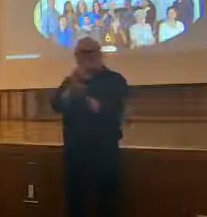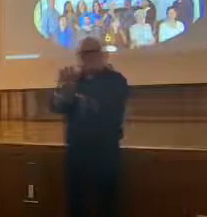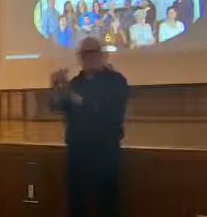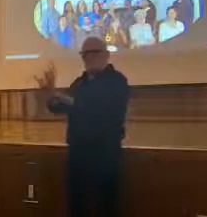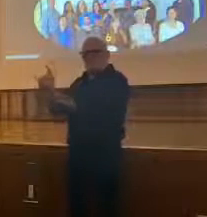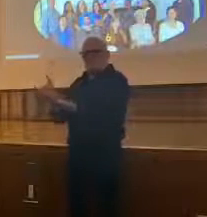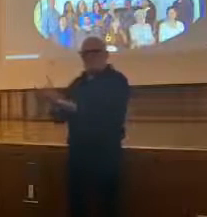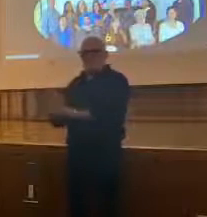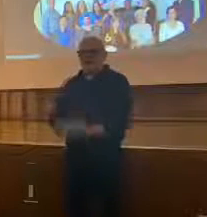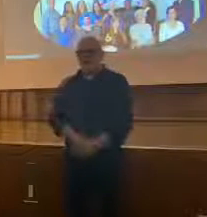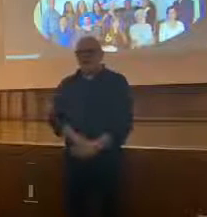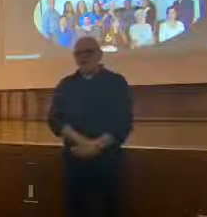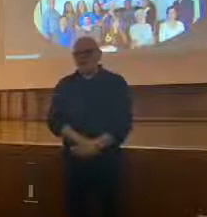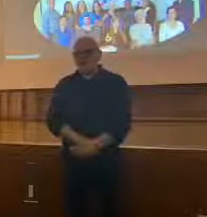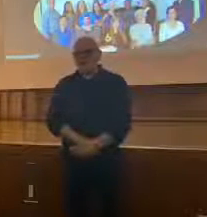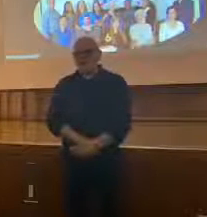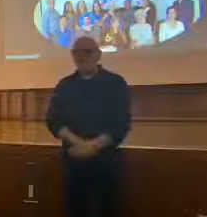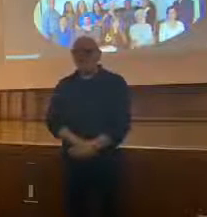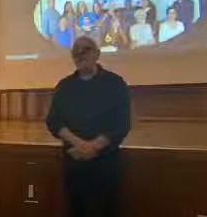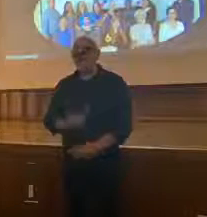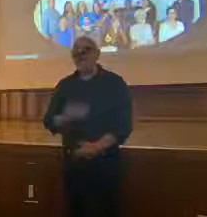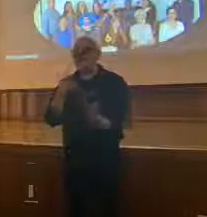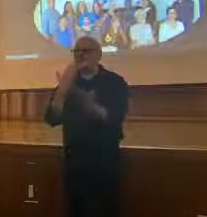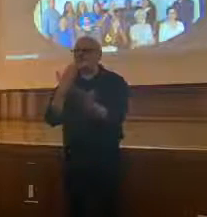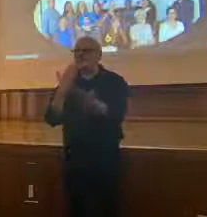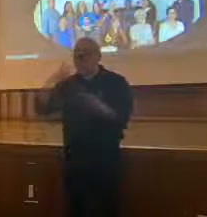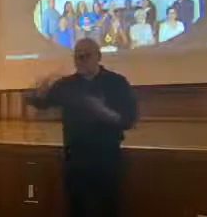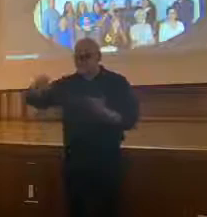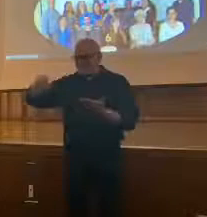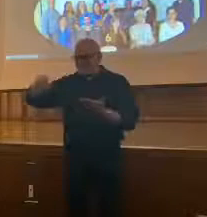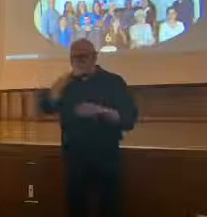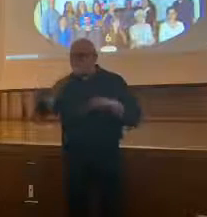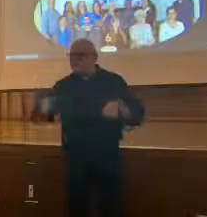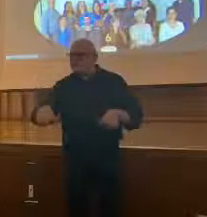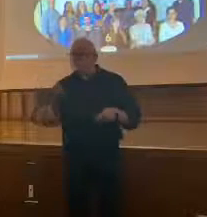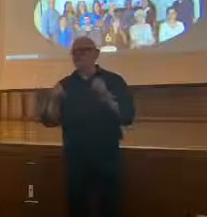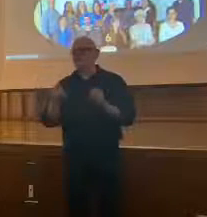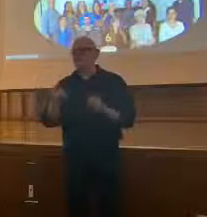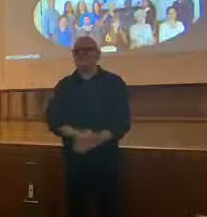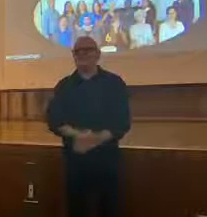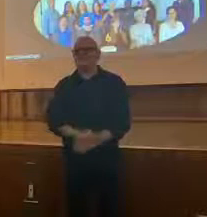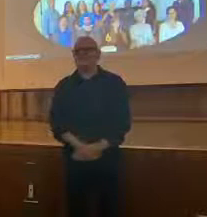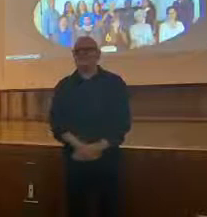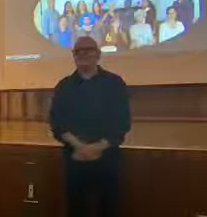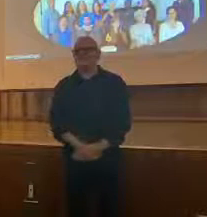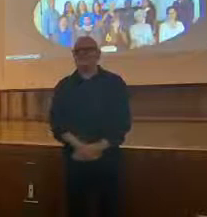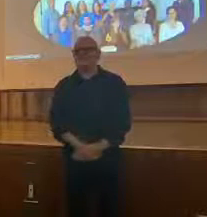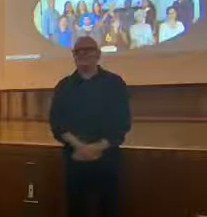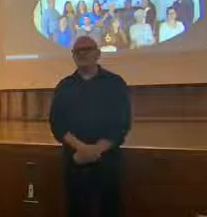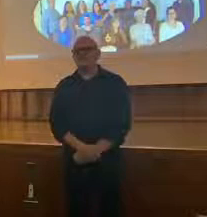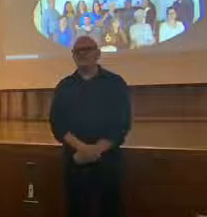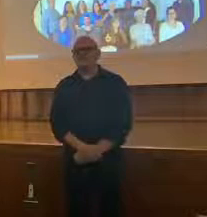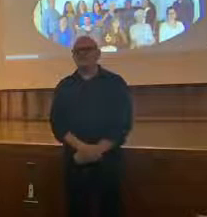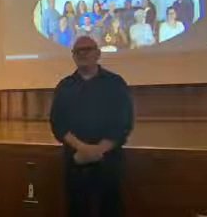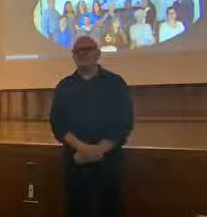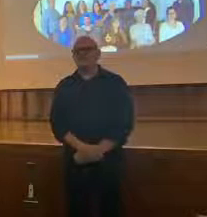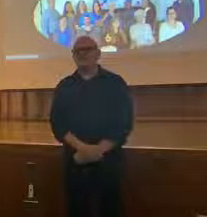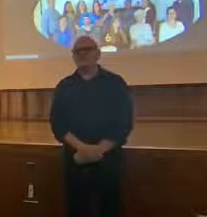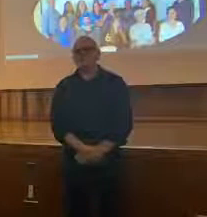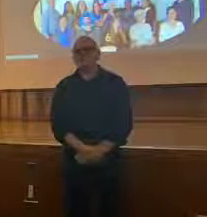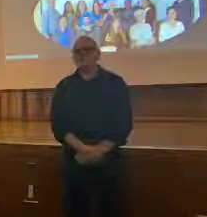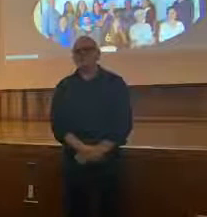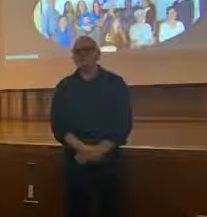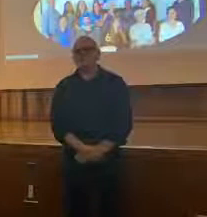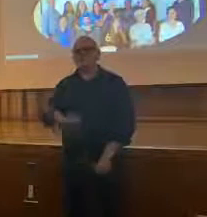All right, so now it is my pleasure to introduce my colleague, Tori Fullard. She's the Director of Marketing